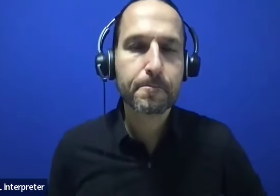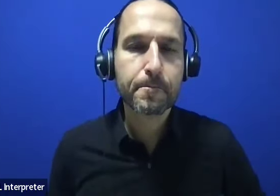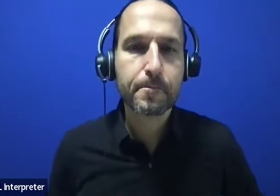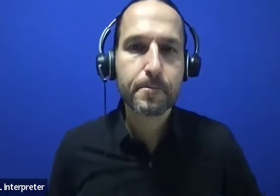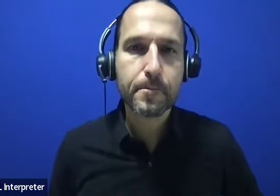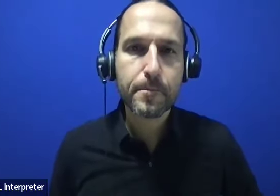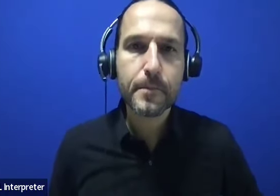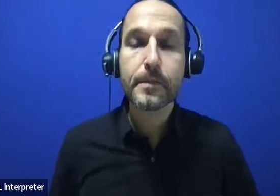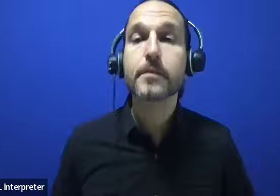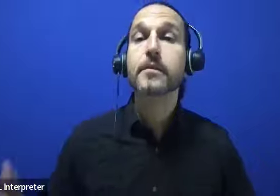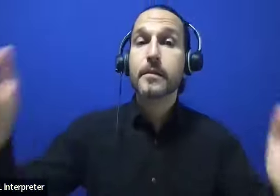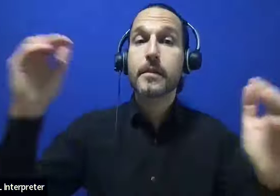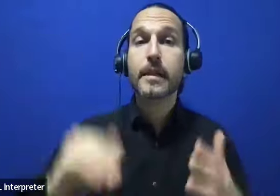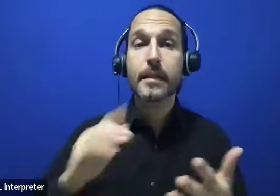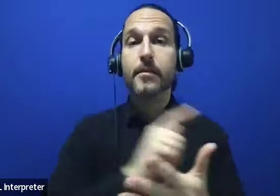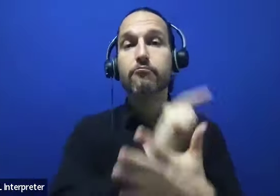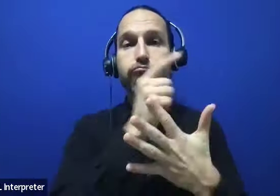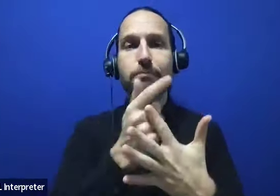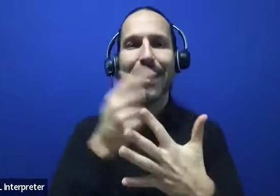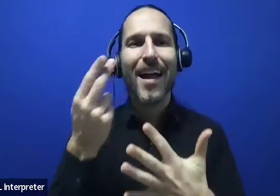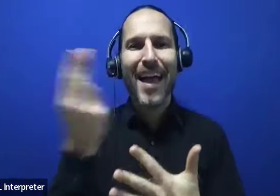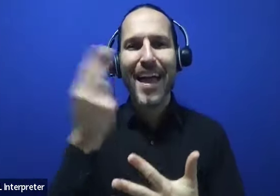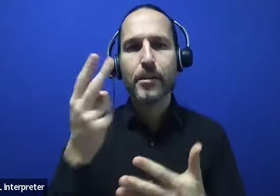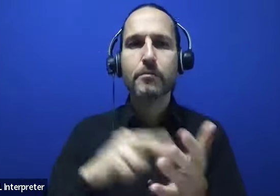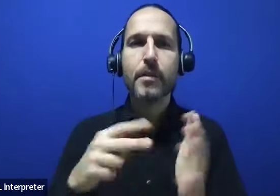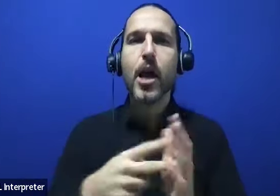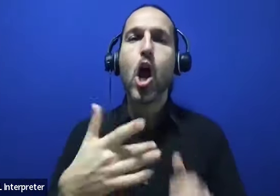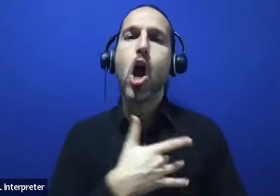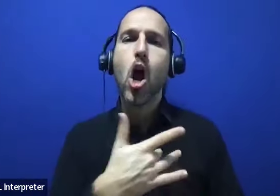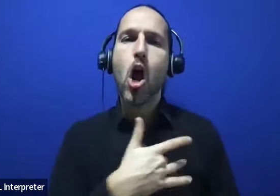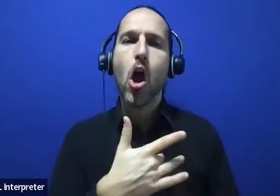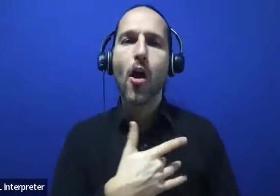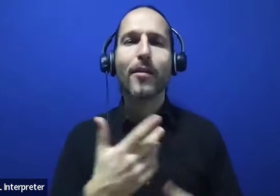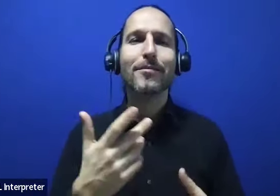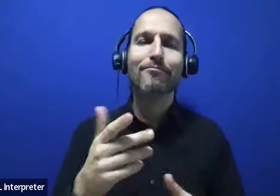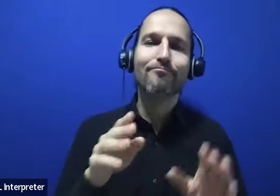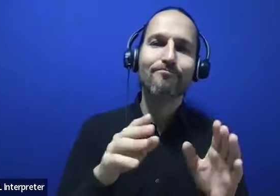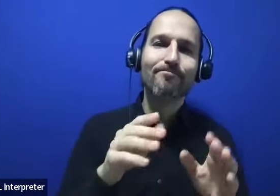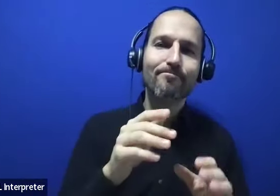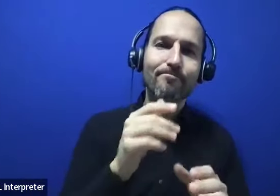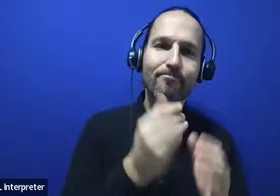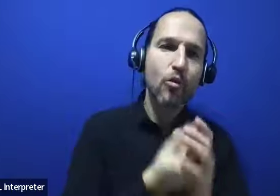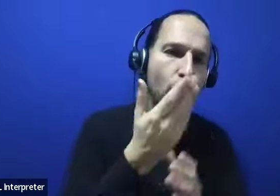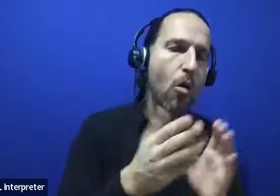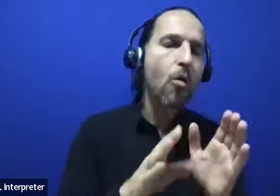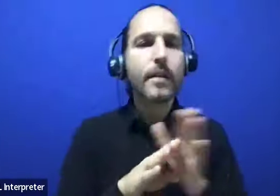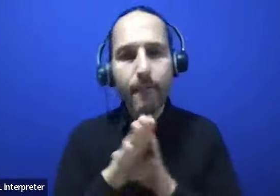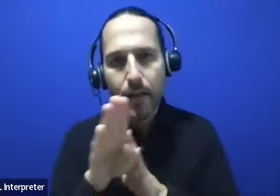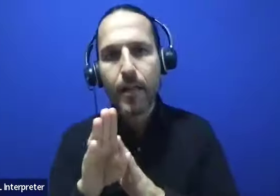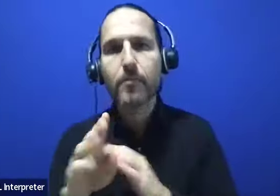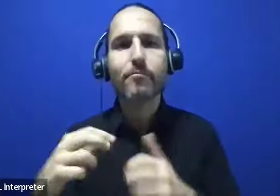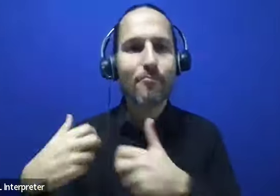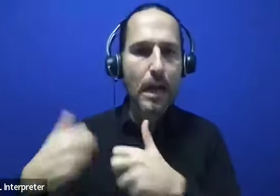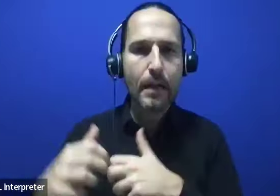Okay, the H stands for heart malformations. And nearly every malformation of the heart that you can